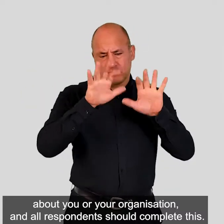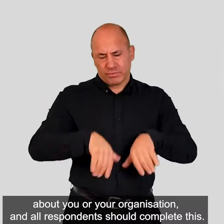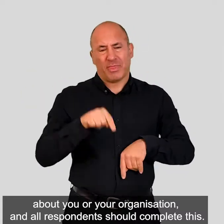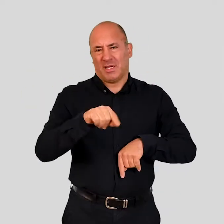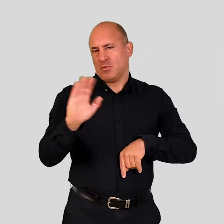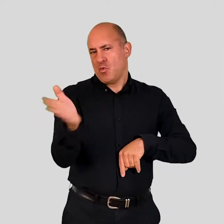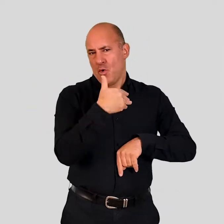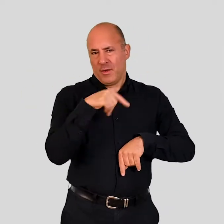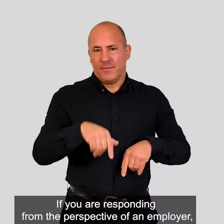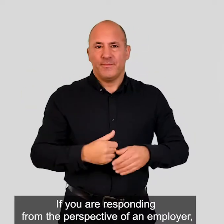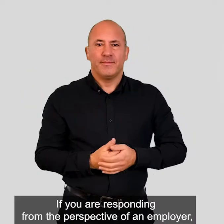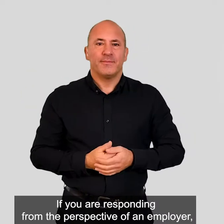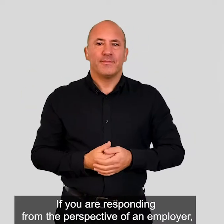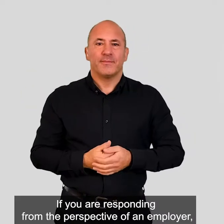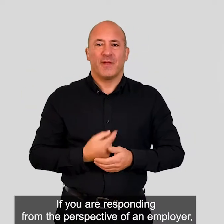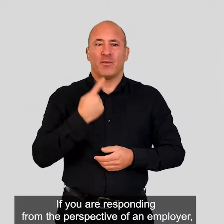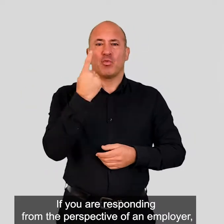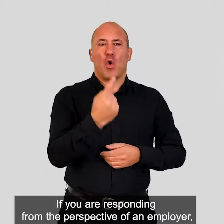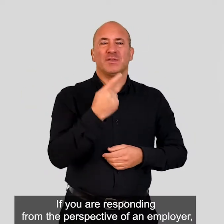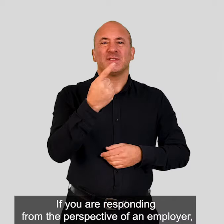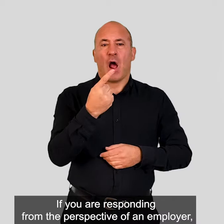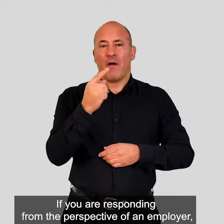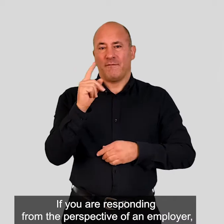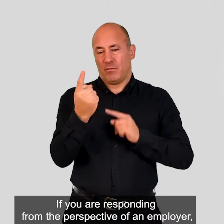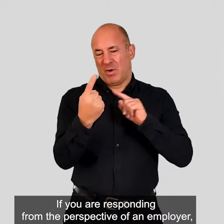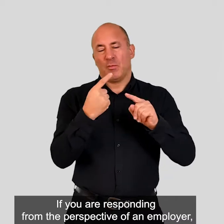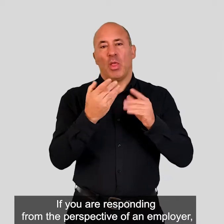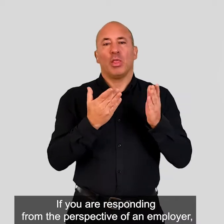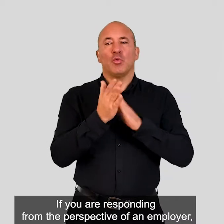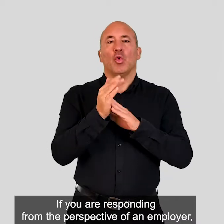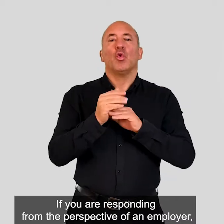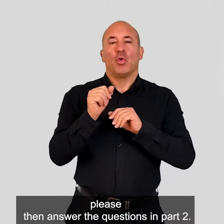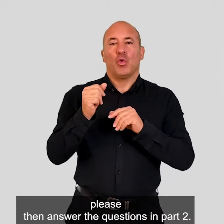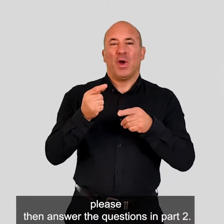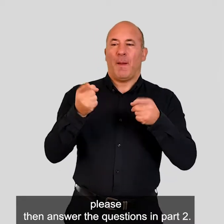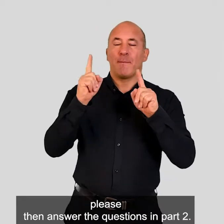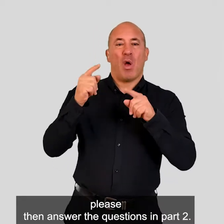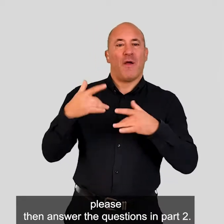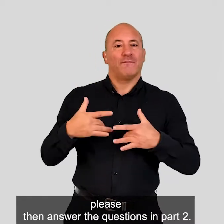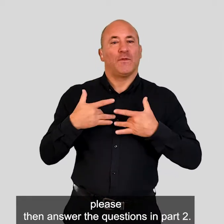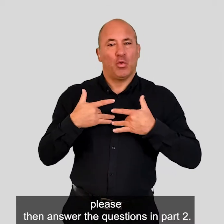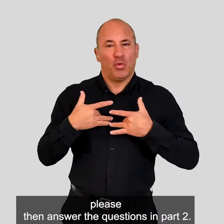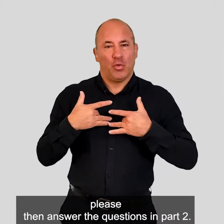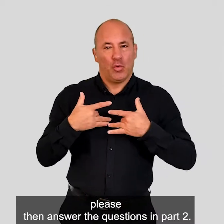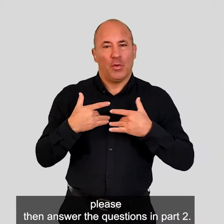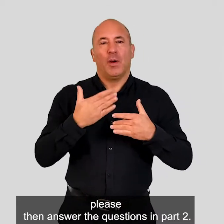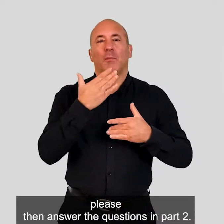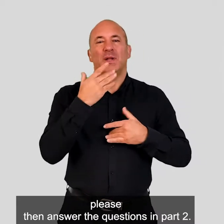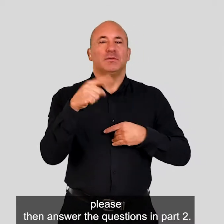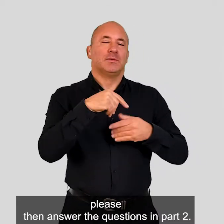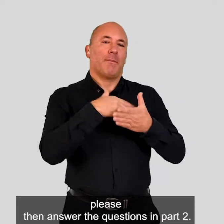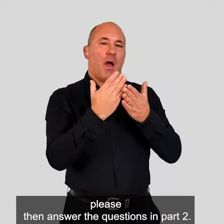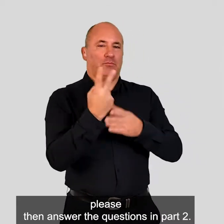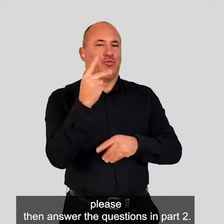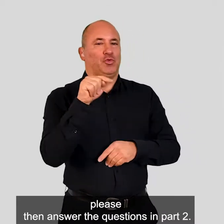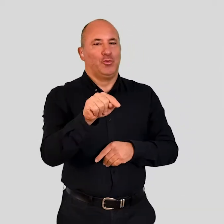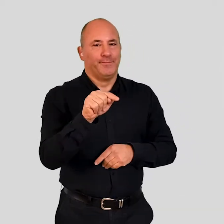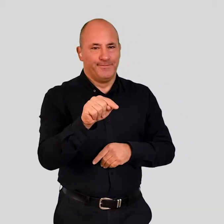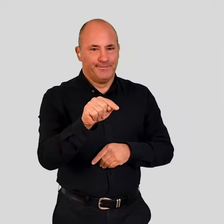this. If you're responding from the perspective of an employer, please then answer the questions in Part 2.